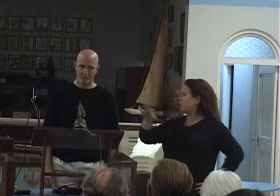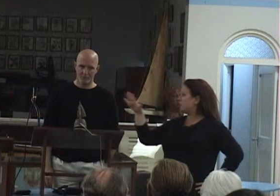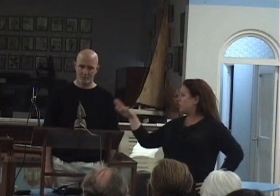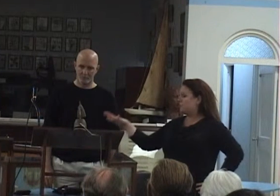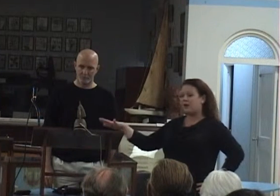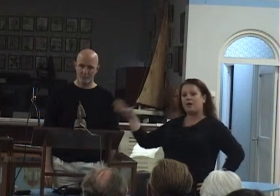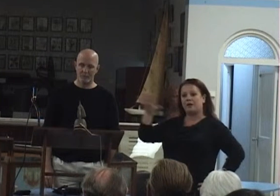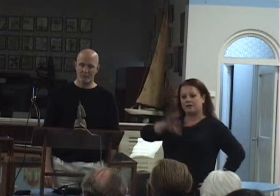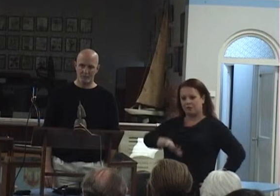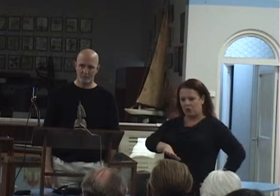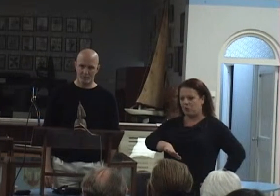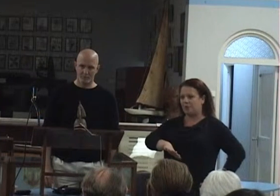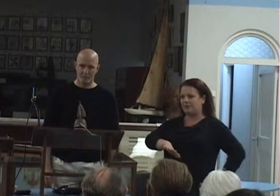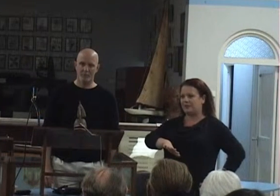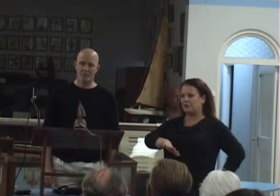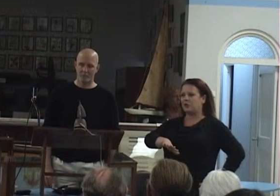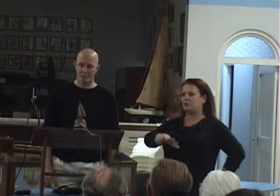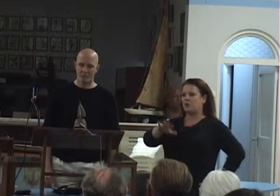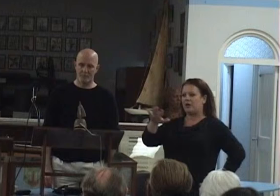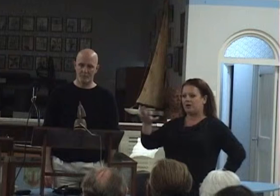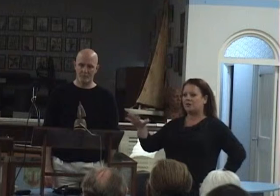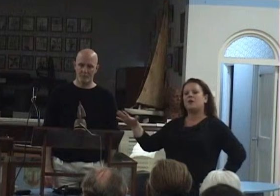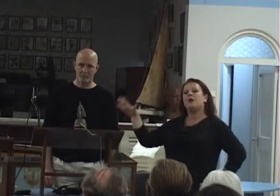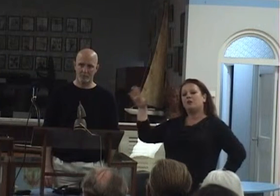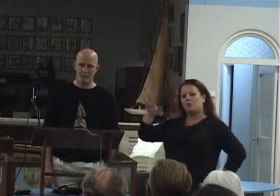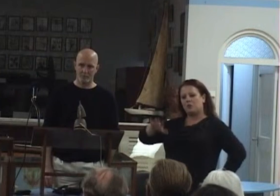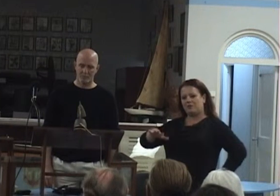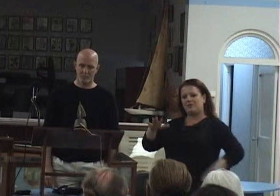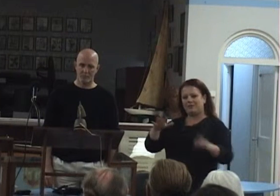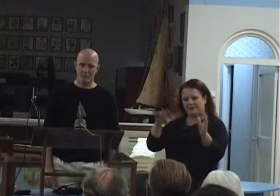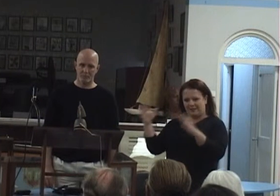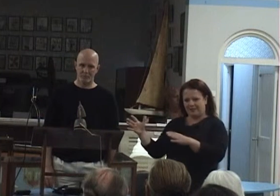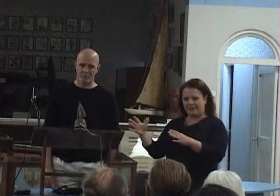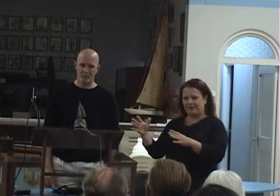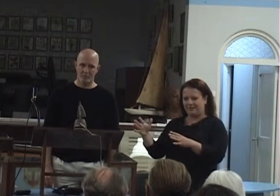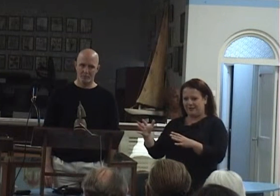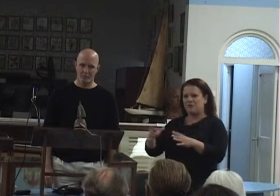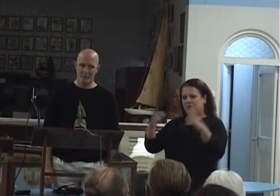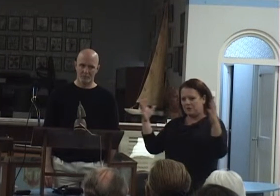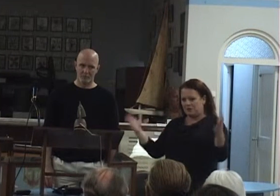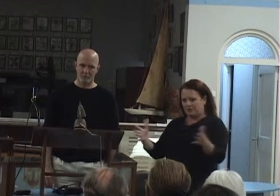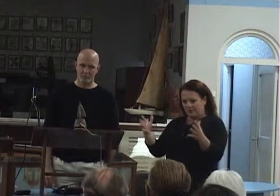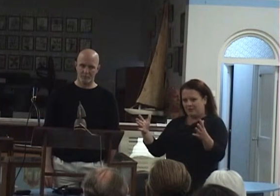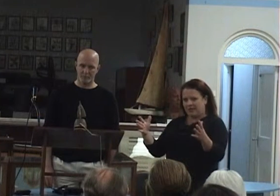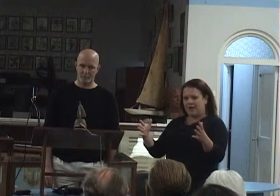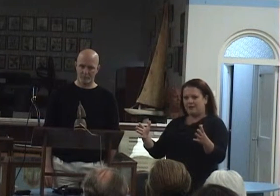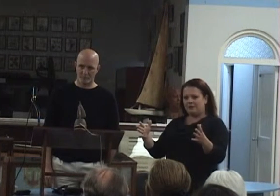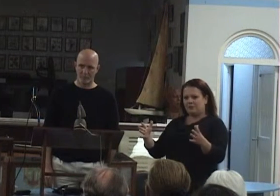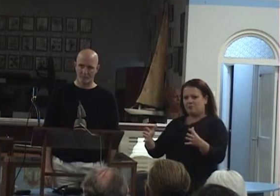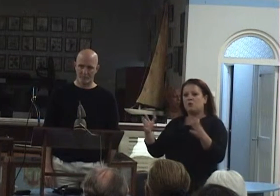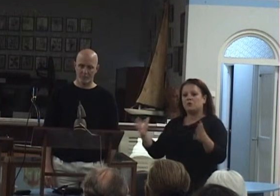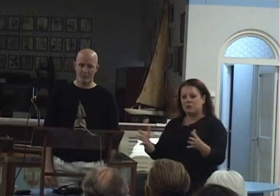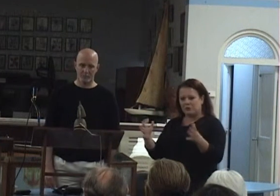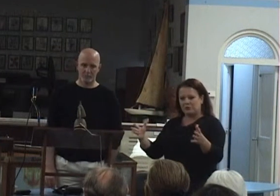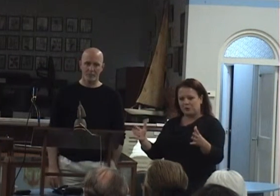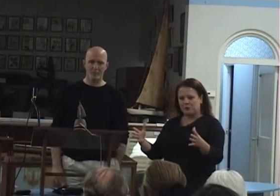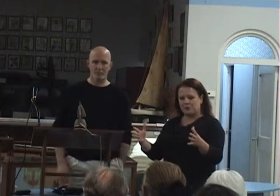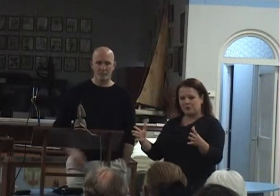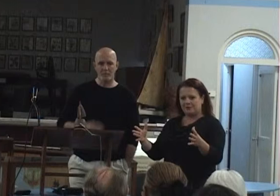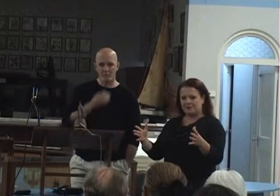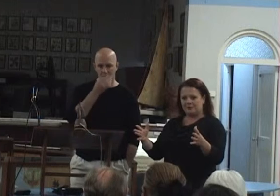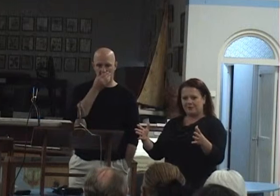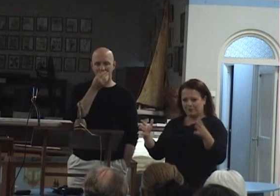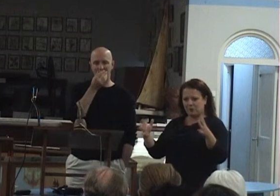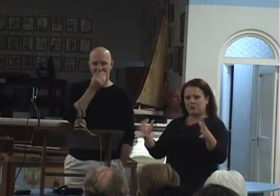plantation somewhere else. William Kerr has his primary plantation somewhere else. So this doesn't seem to be most people's